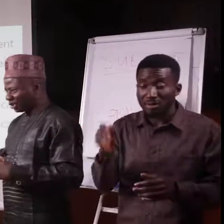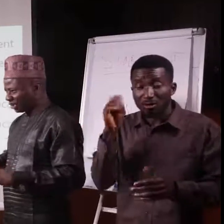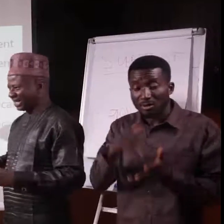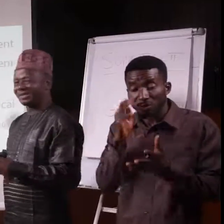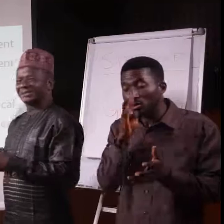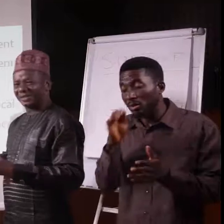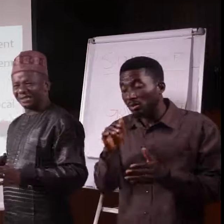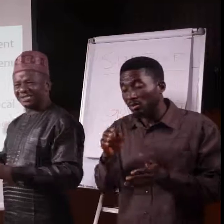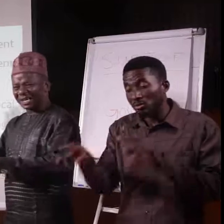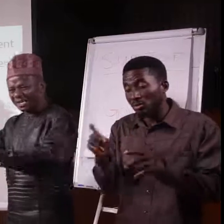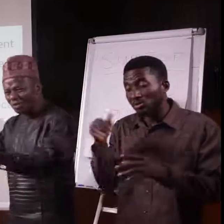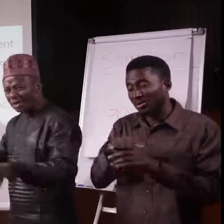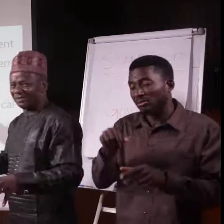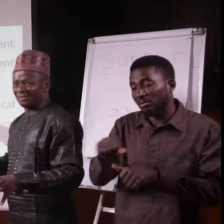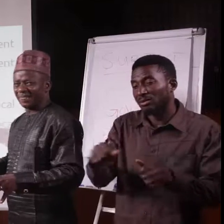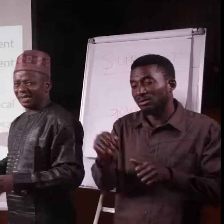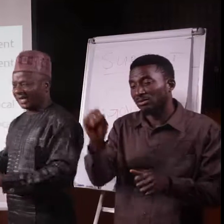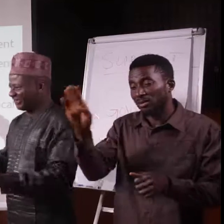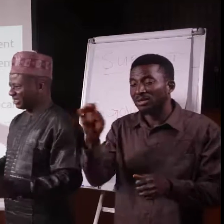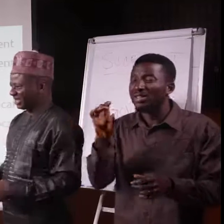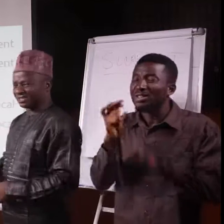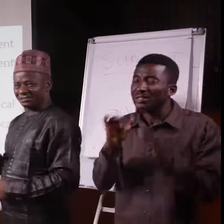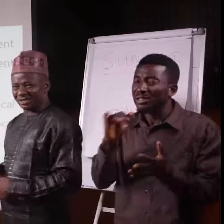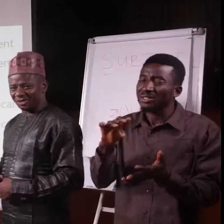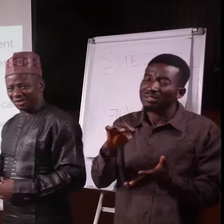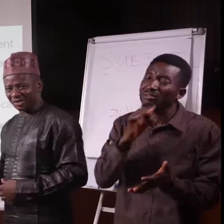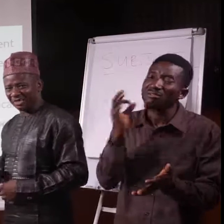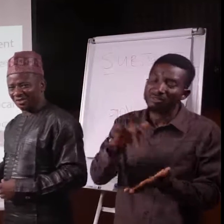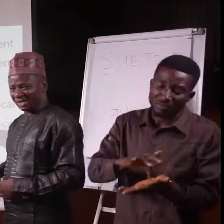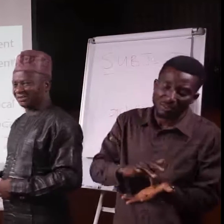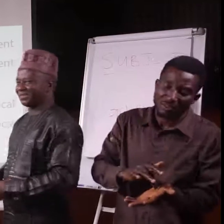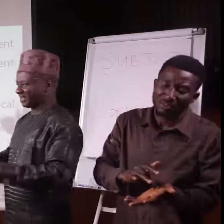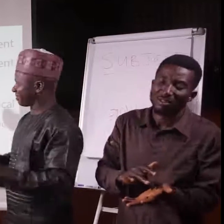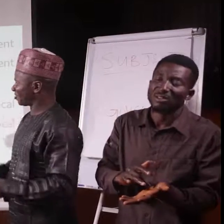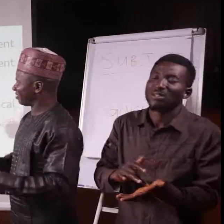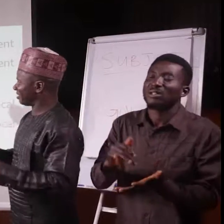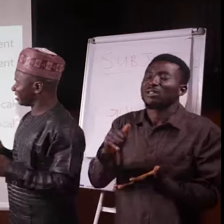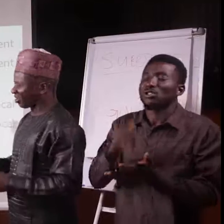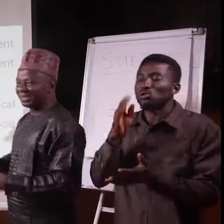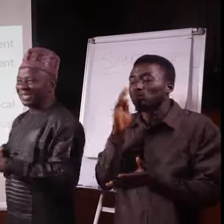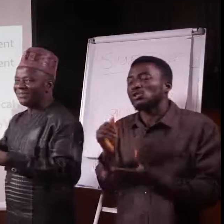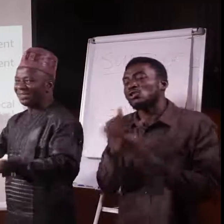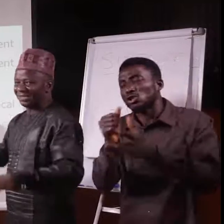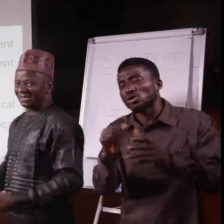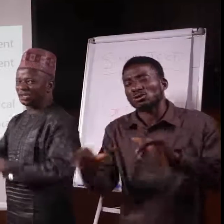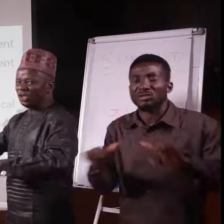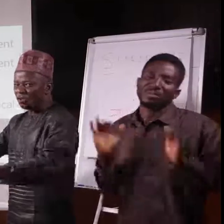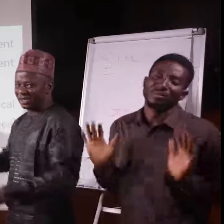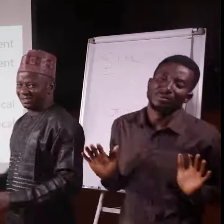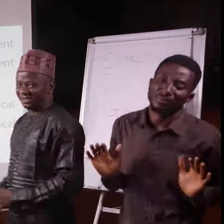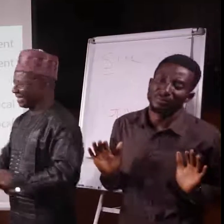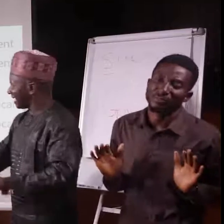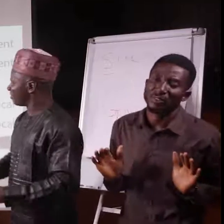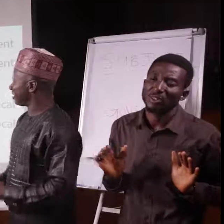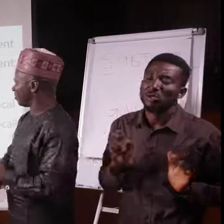will share fertilizer equally. And everything that is expected to be done at the local level is expected to be done evenly, that is